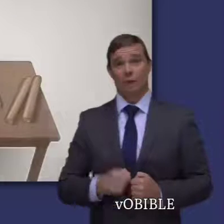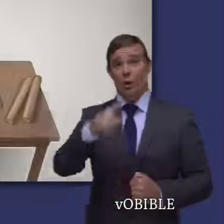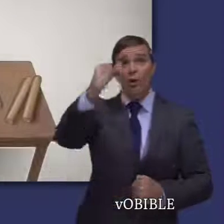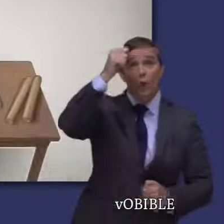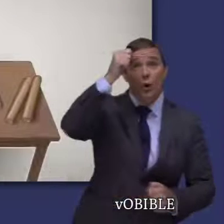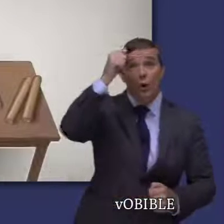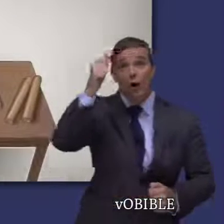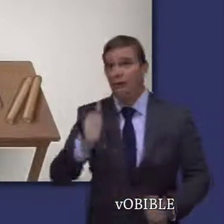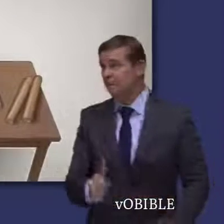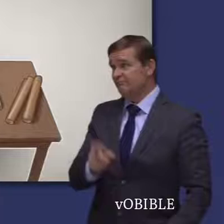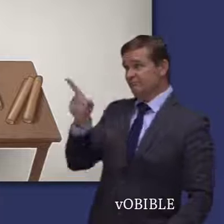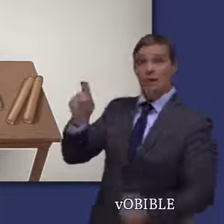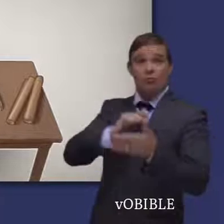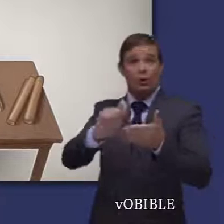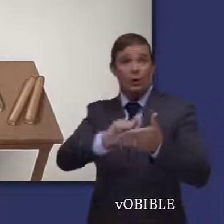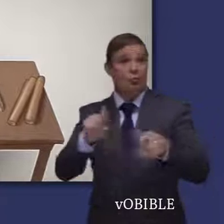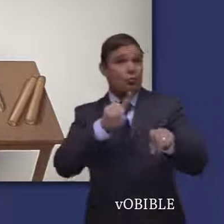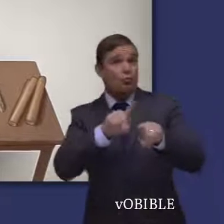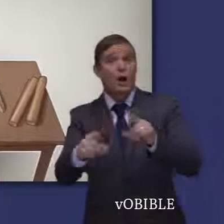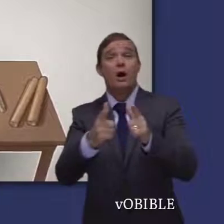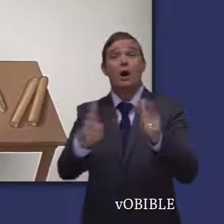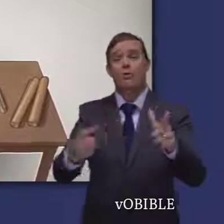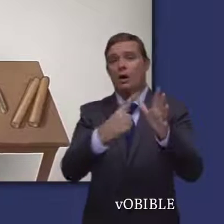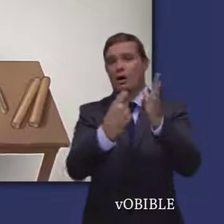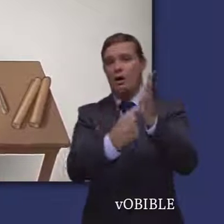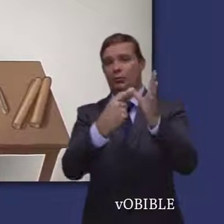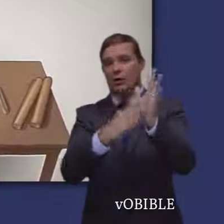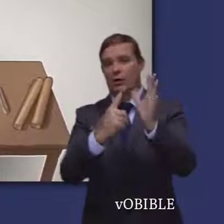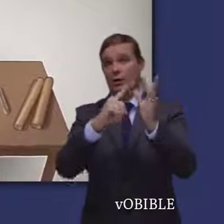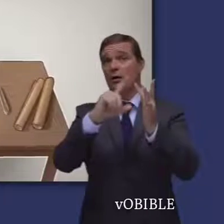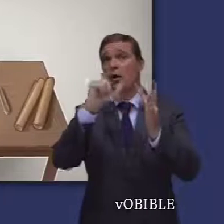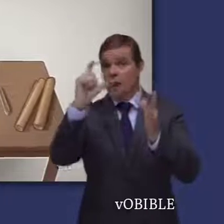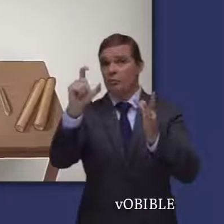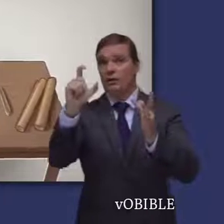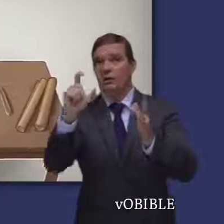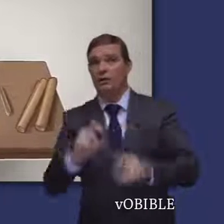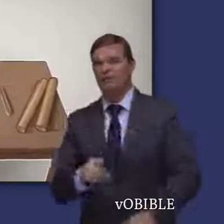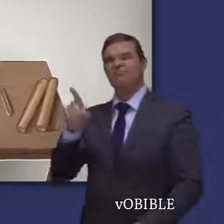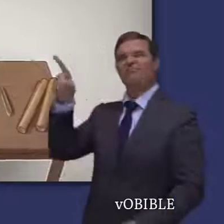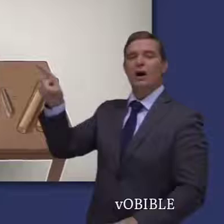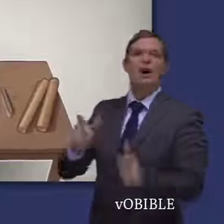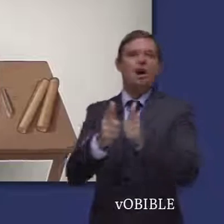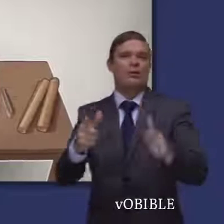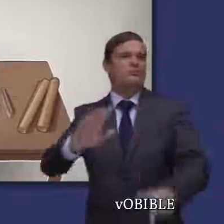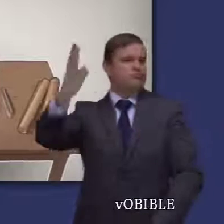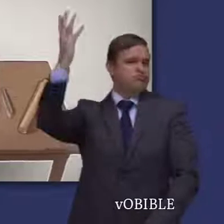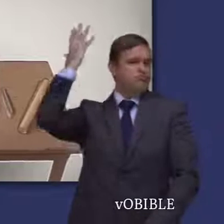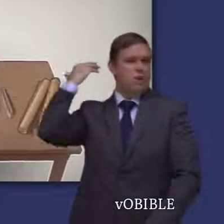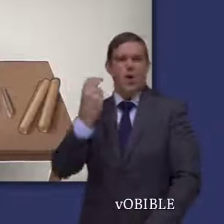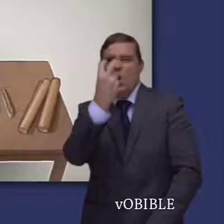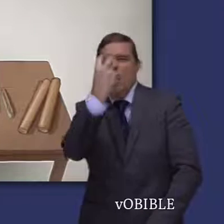Did you know? A large portion of the book of Daniel was written in the Aramaic language. Aramaic